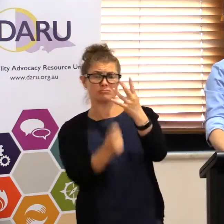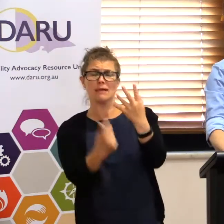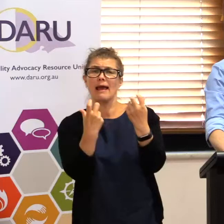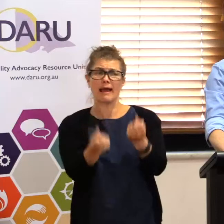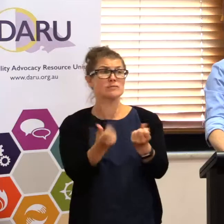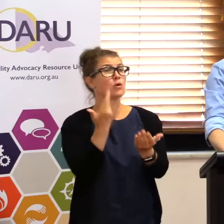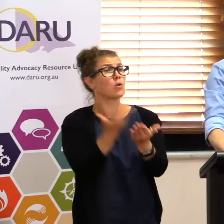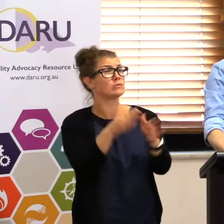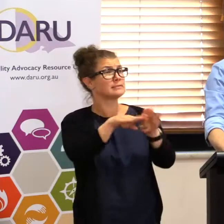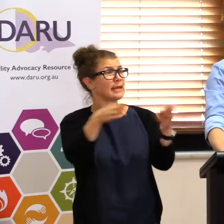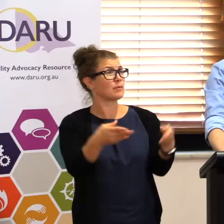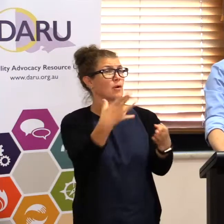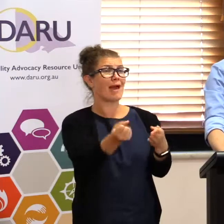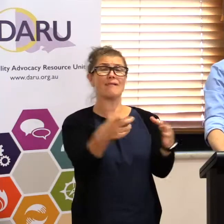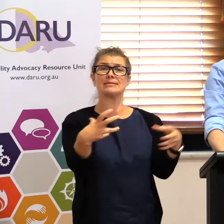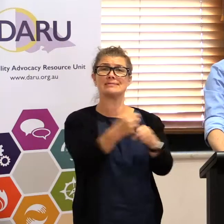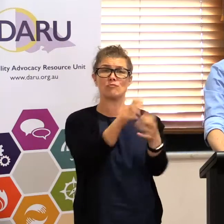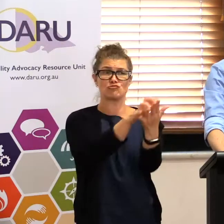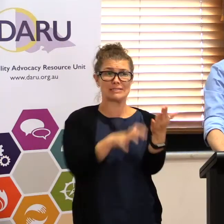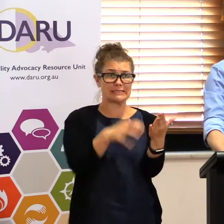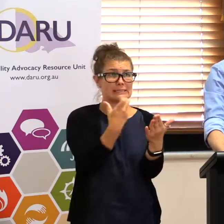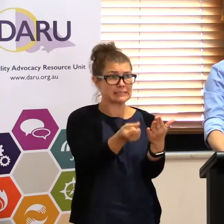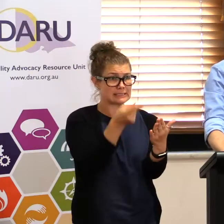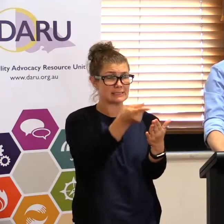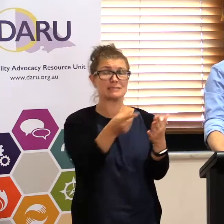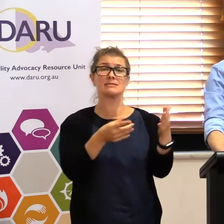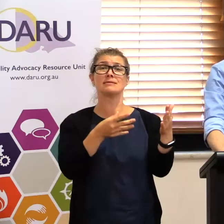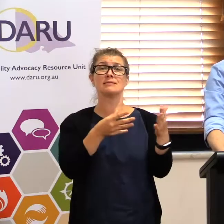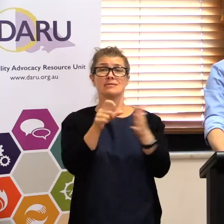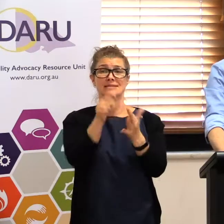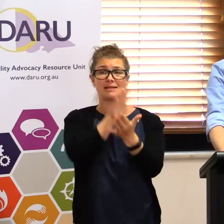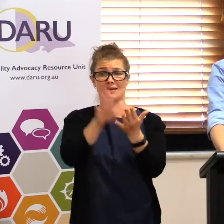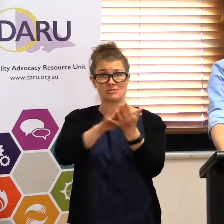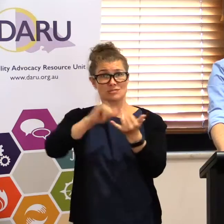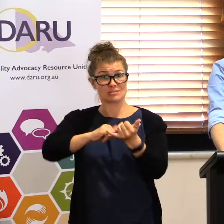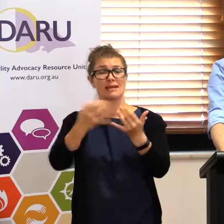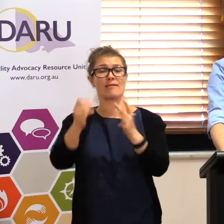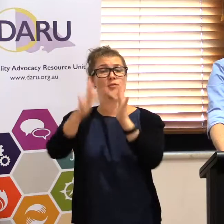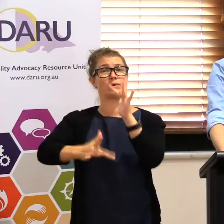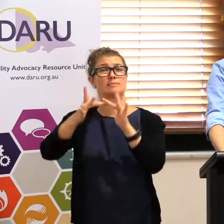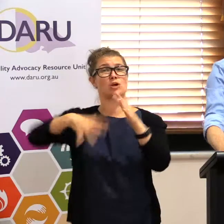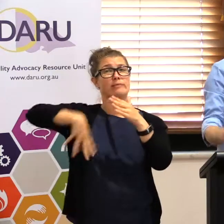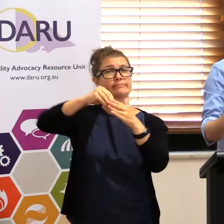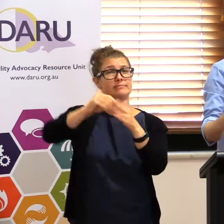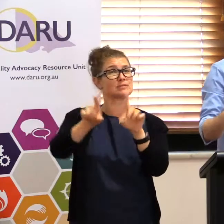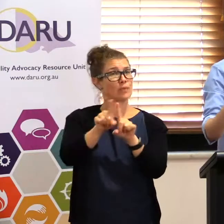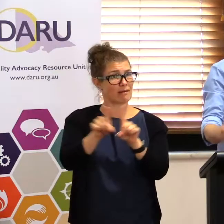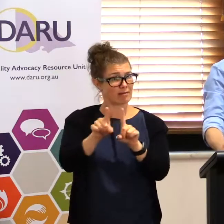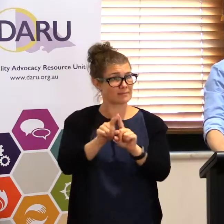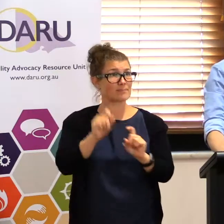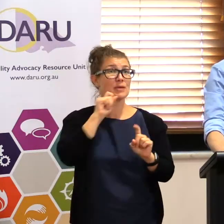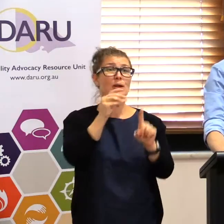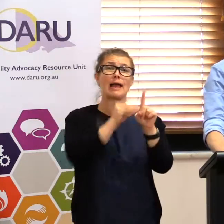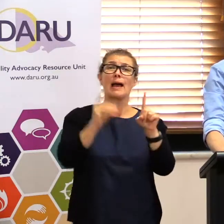the table. The plan's on the Department of Health and Human Services website. We're going to be updating the